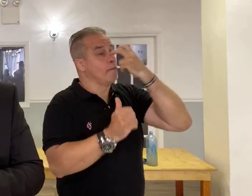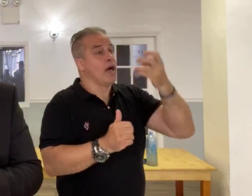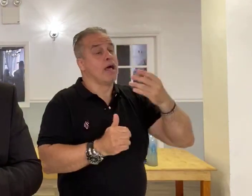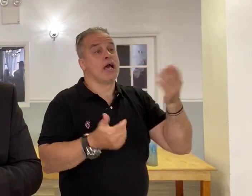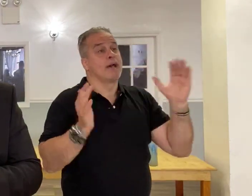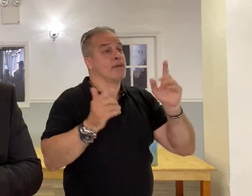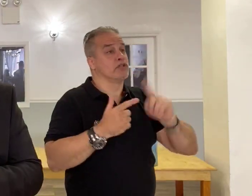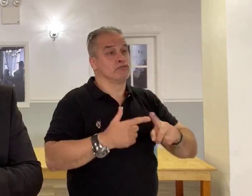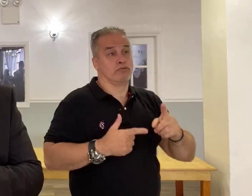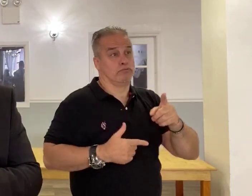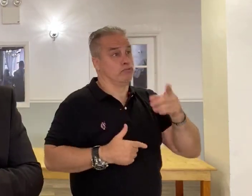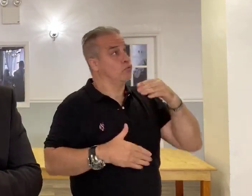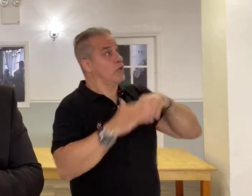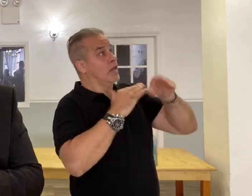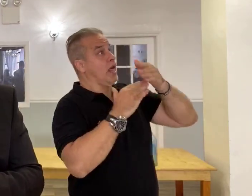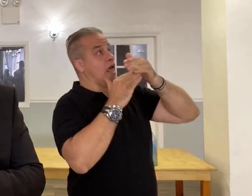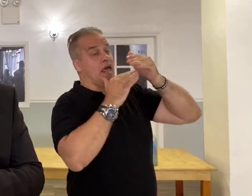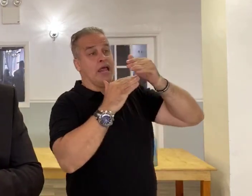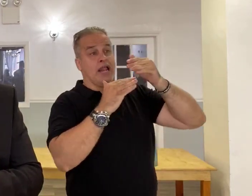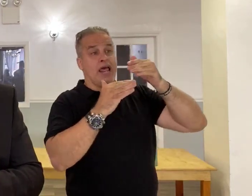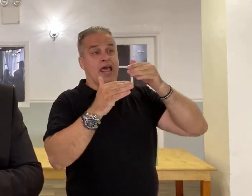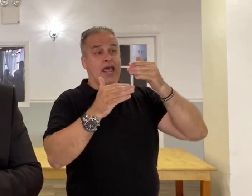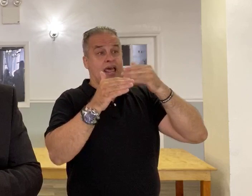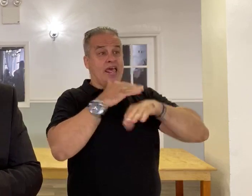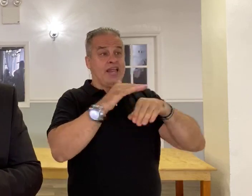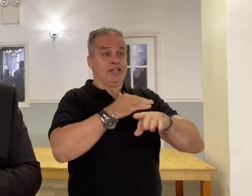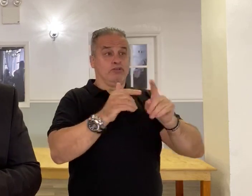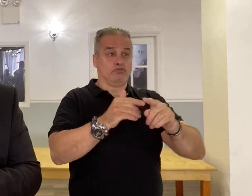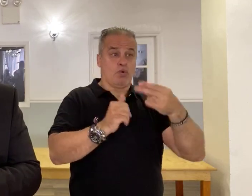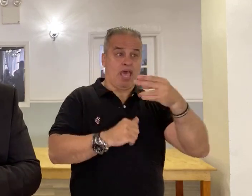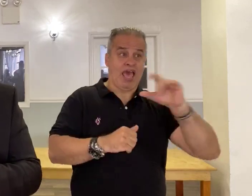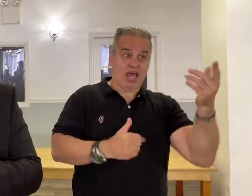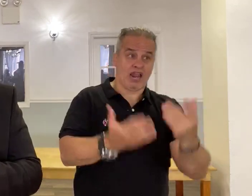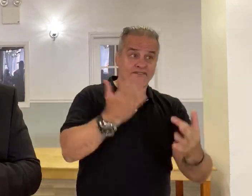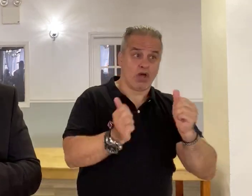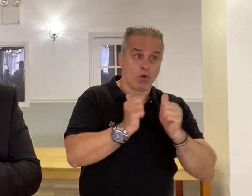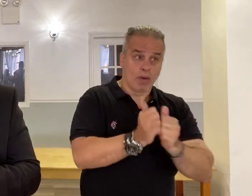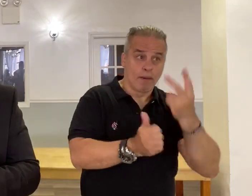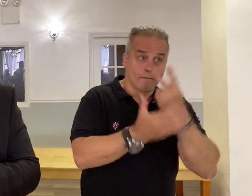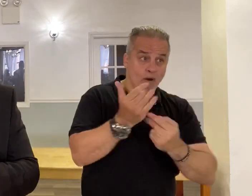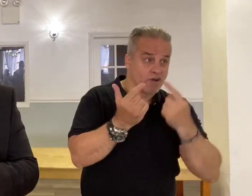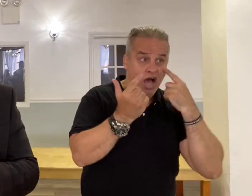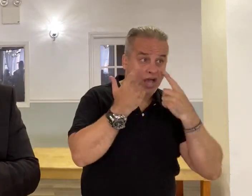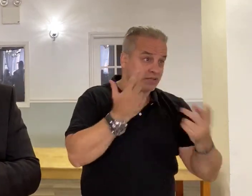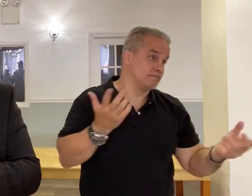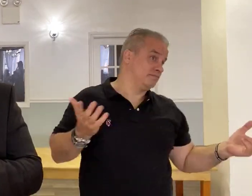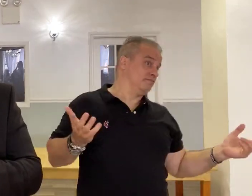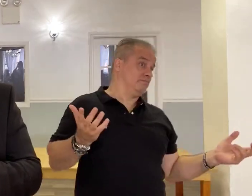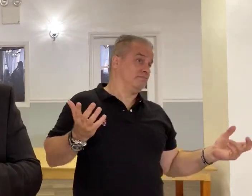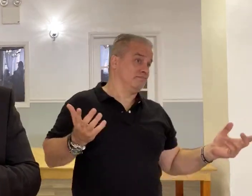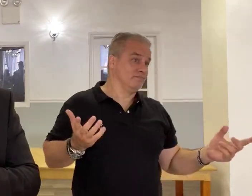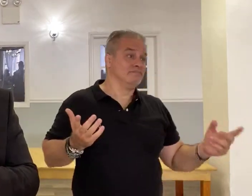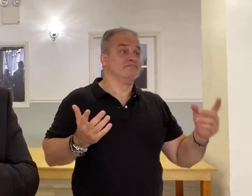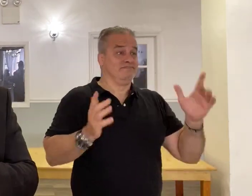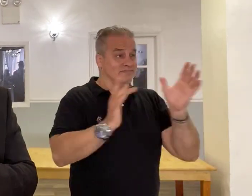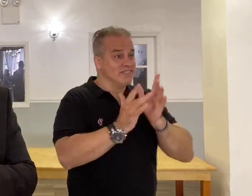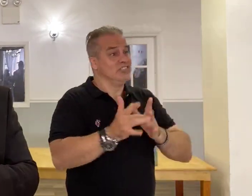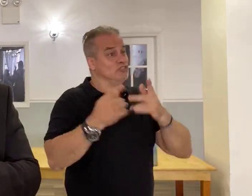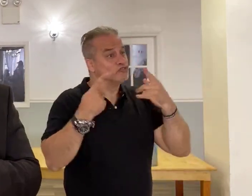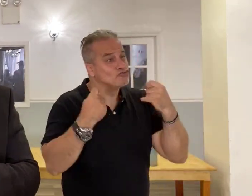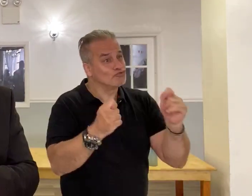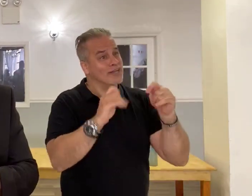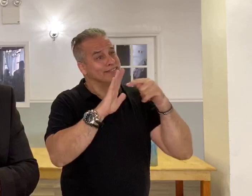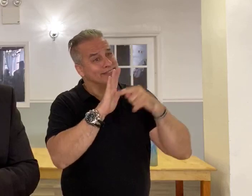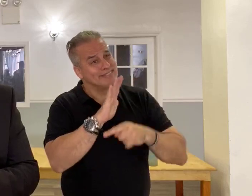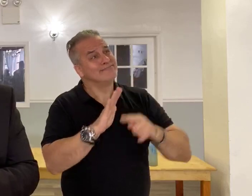woman, and if thy right eye offend thee, pluck it out. If thy hand offend thee, cut it off. If thy foot offend thee, cut it off